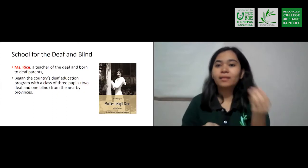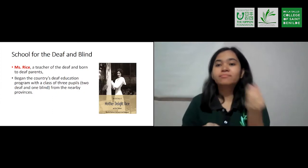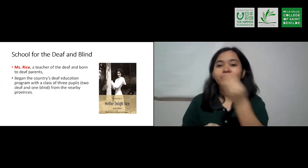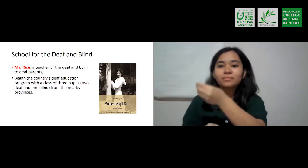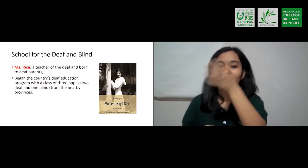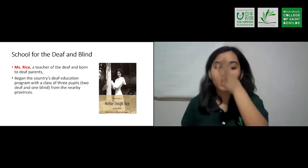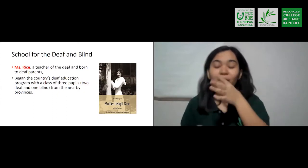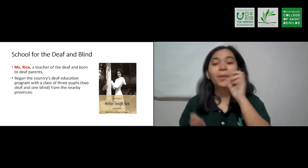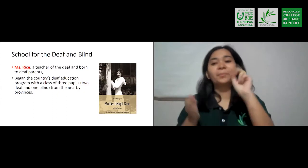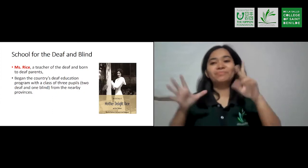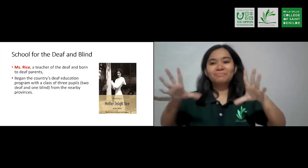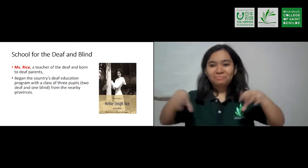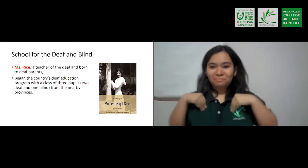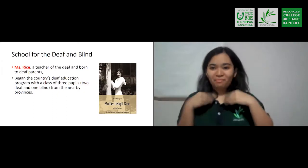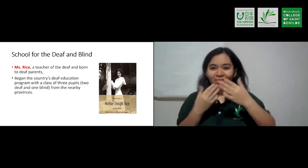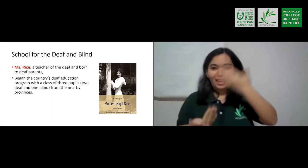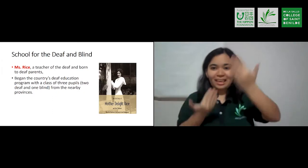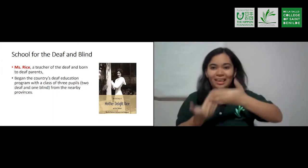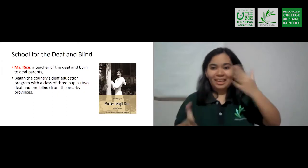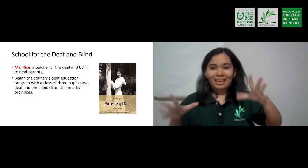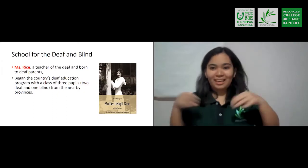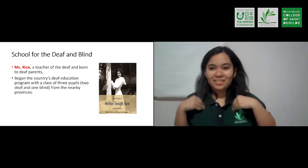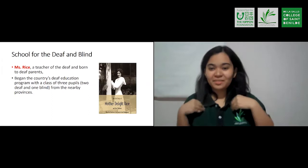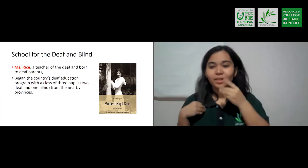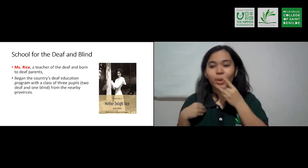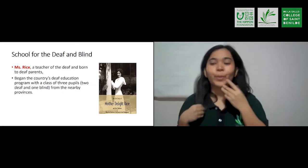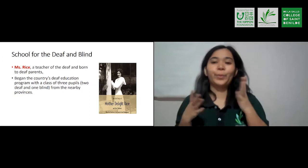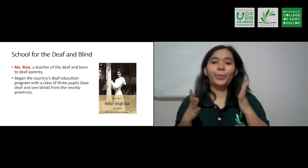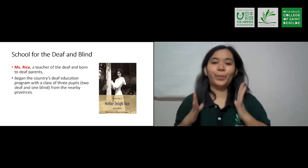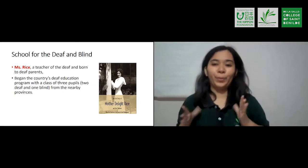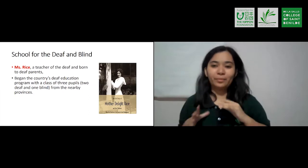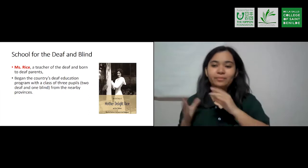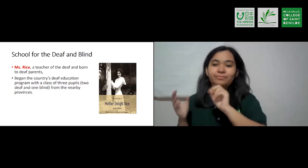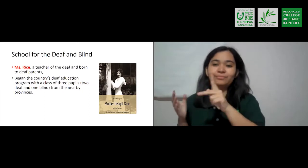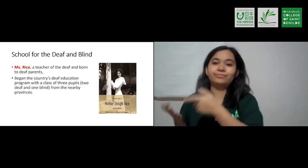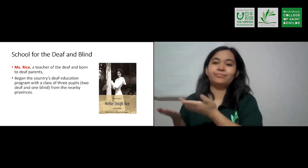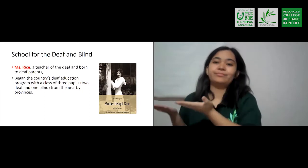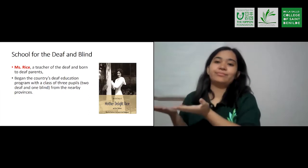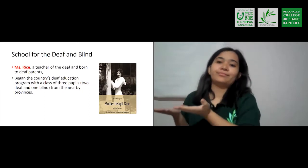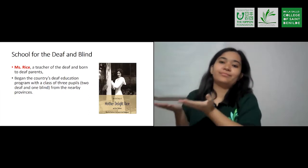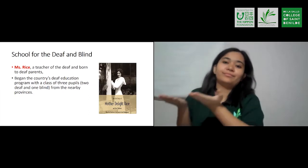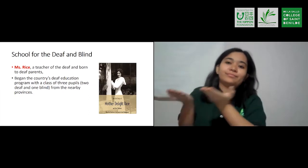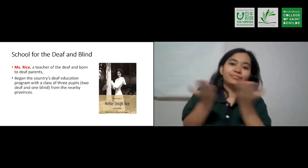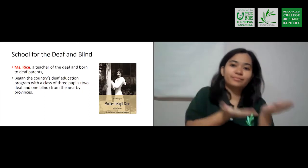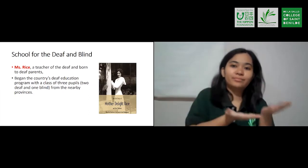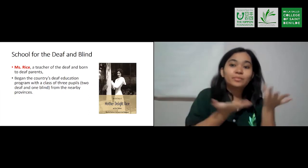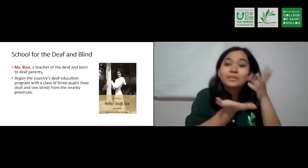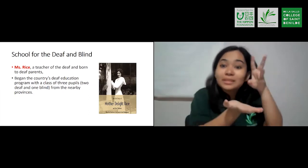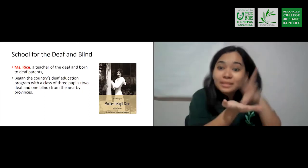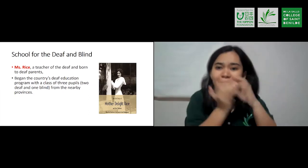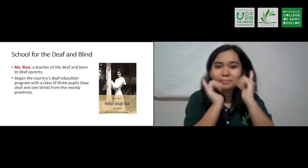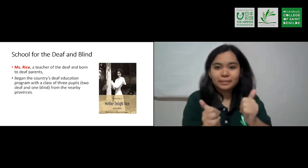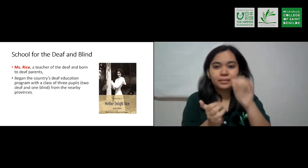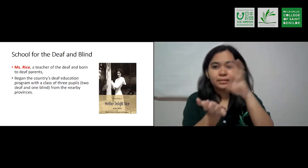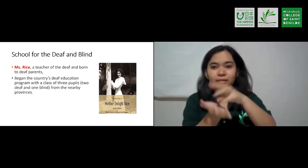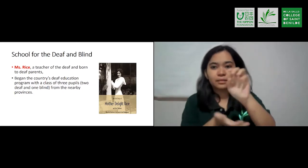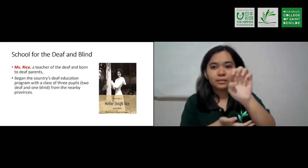them, and she offered them money so that she could school her children, and they agreed. She brought them